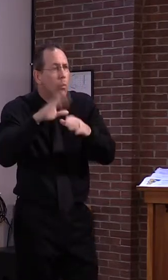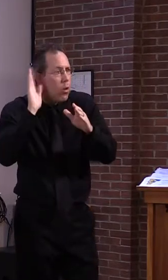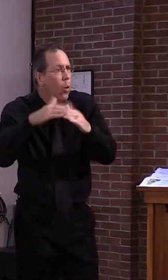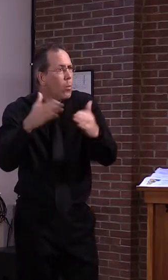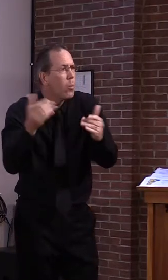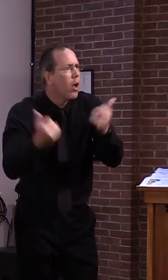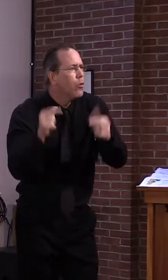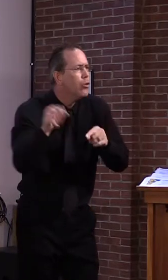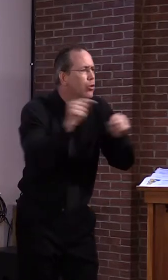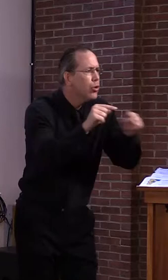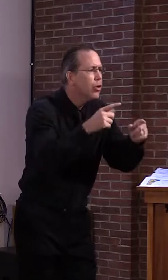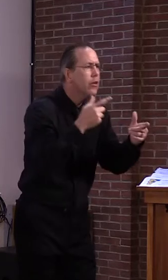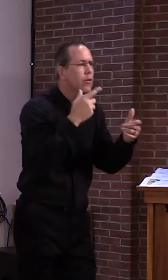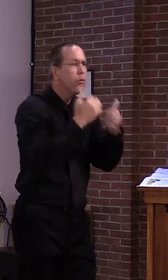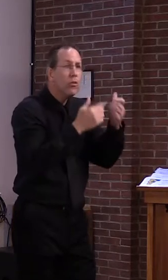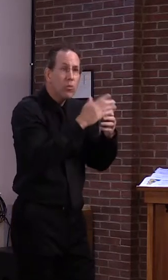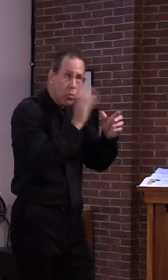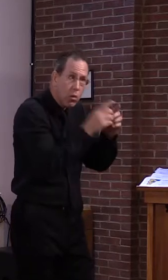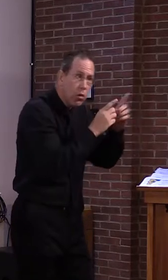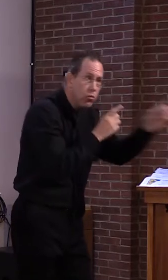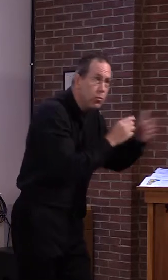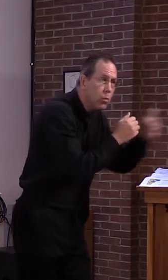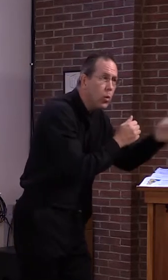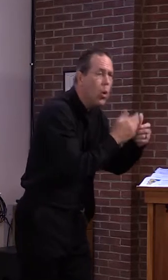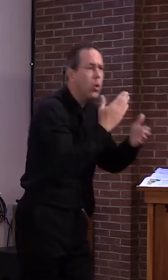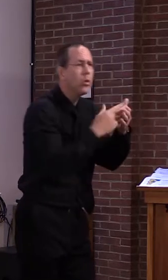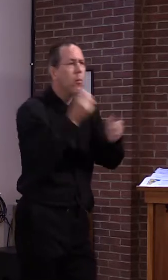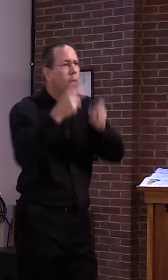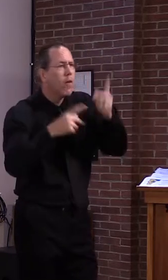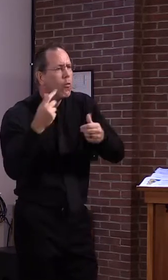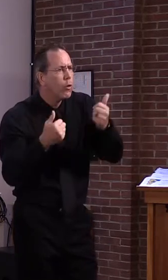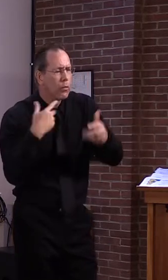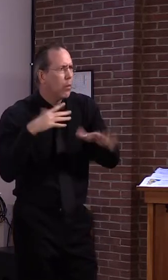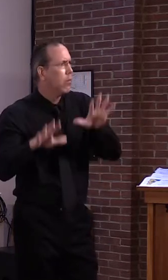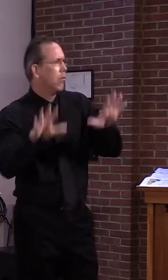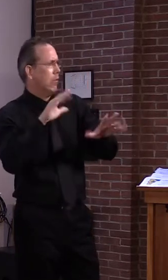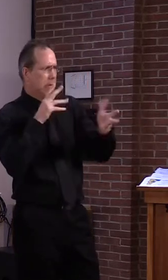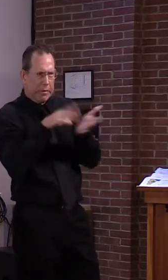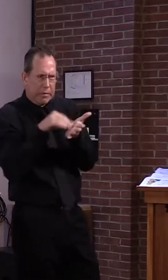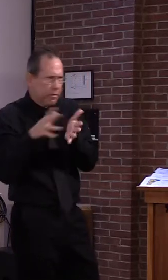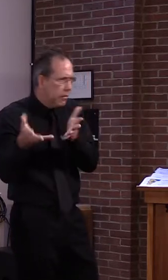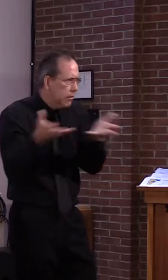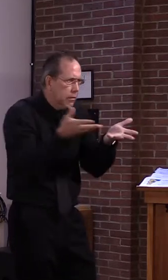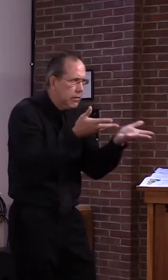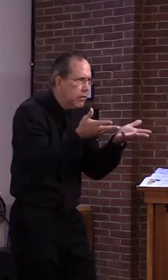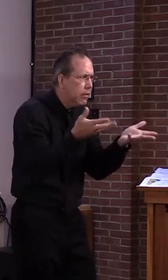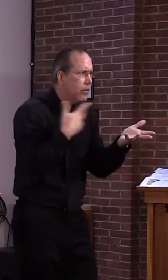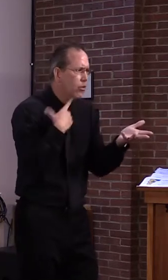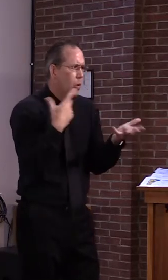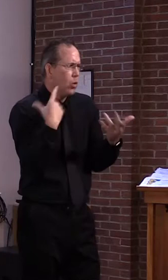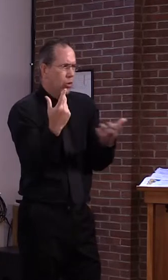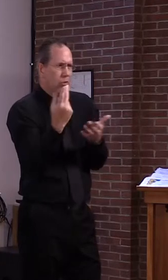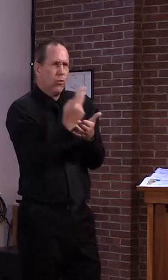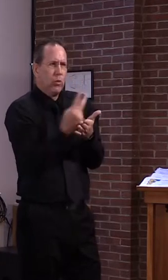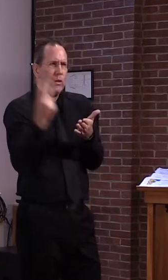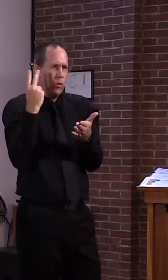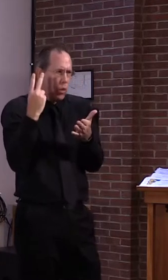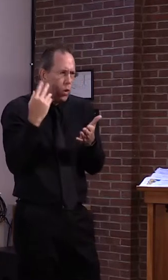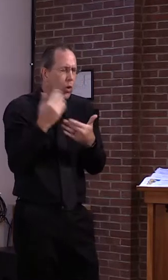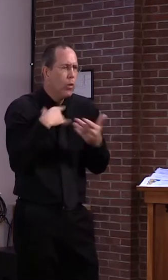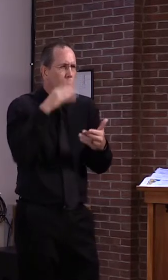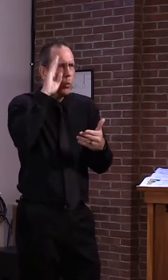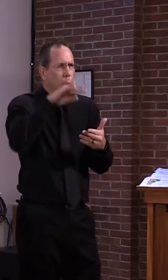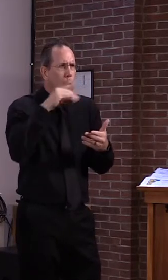was going to be. But as soon as we saw the trend, we came out a couple of weeks ago because we saw how this was